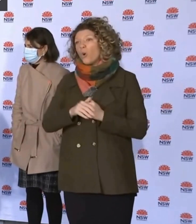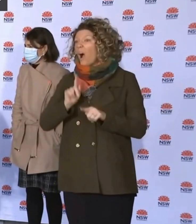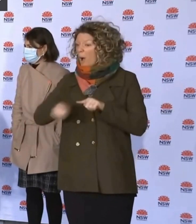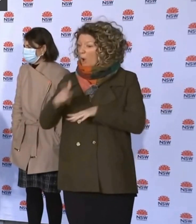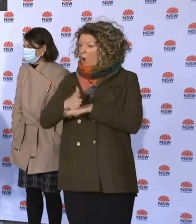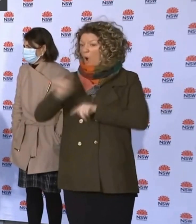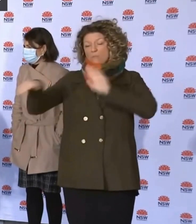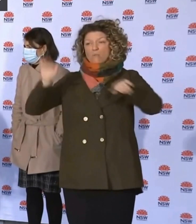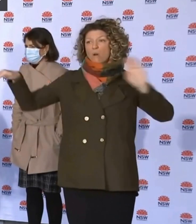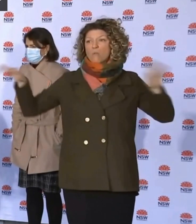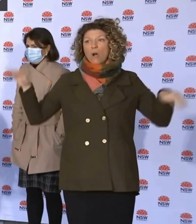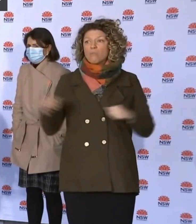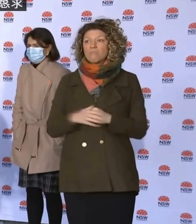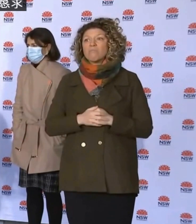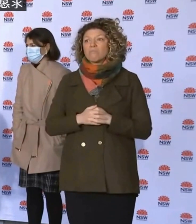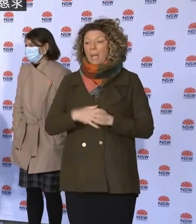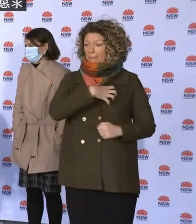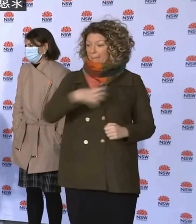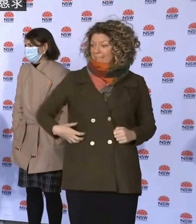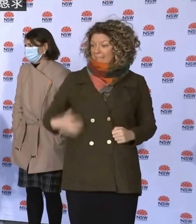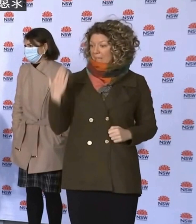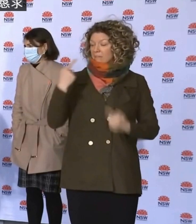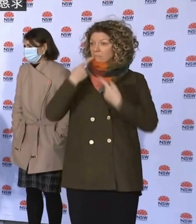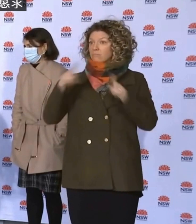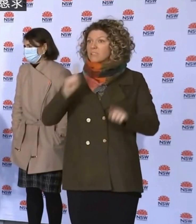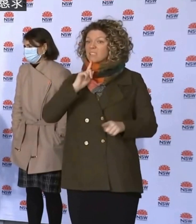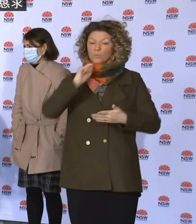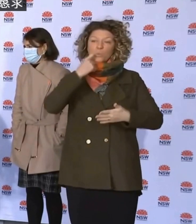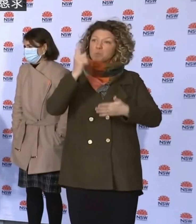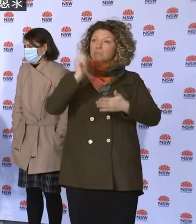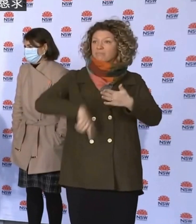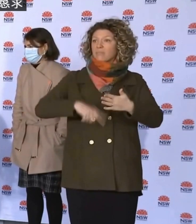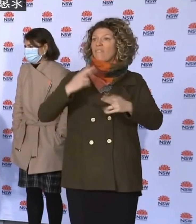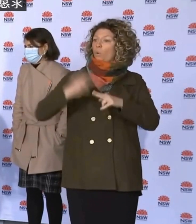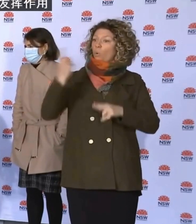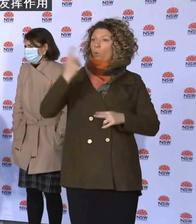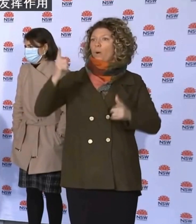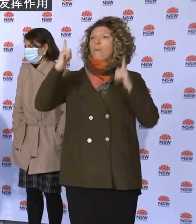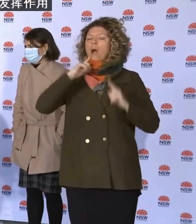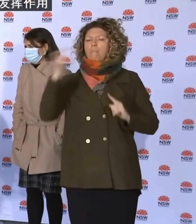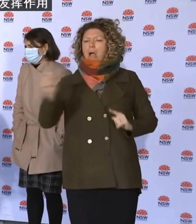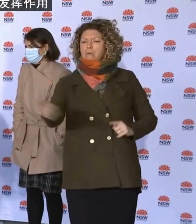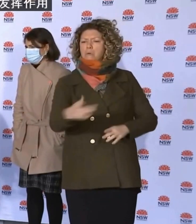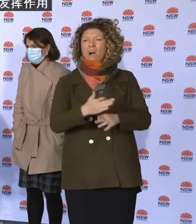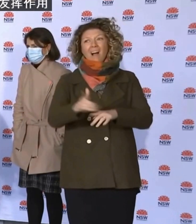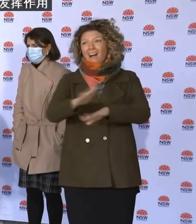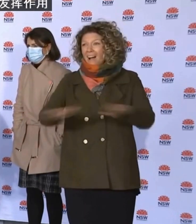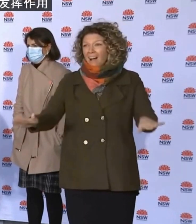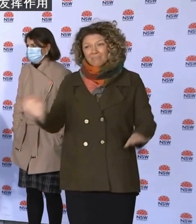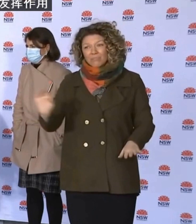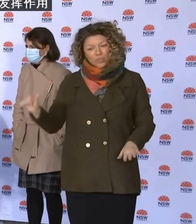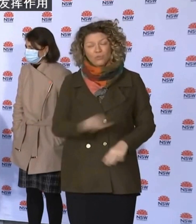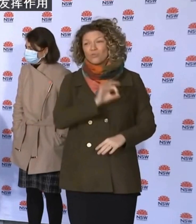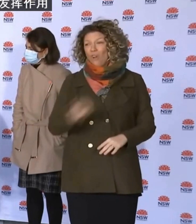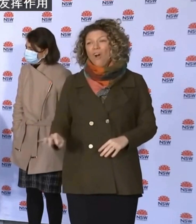has indicated the penalties have increased. But ultimately, this is my plea to employers to please do the right thing. We